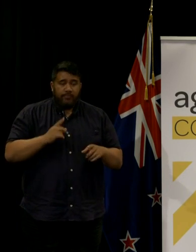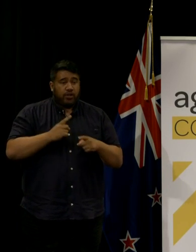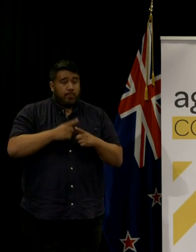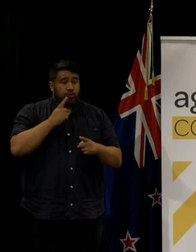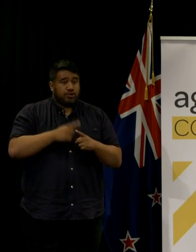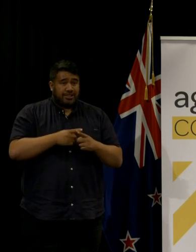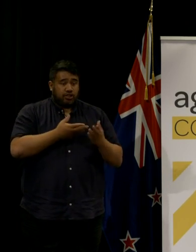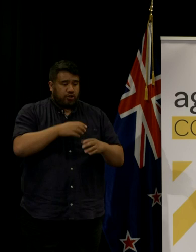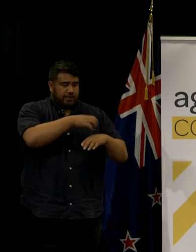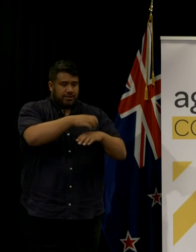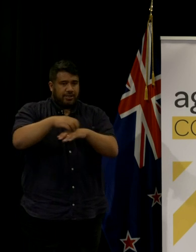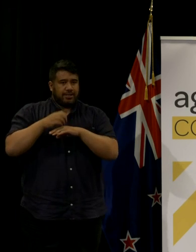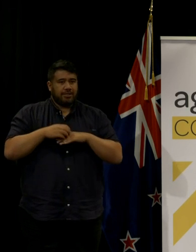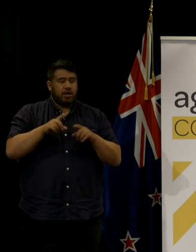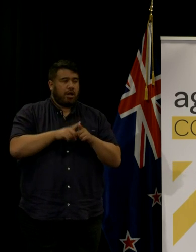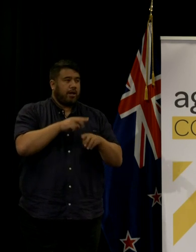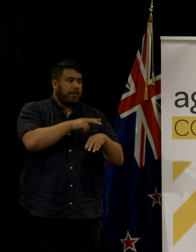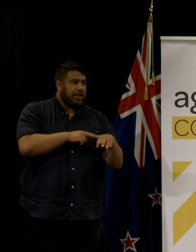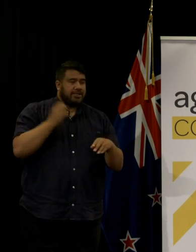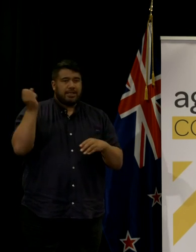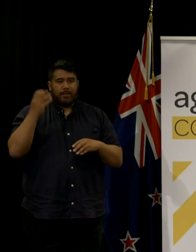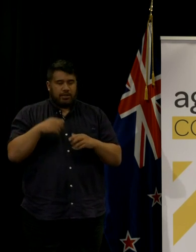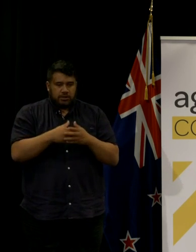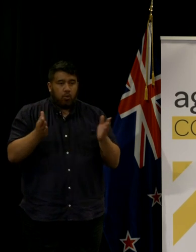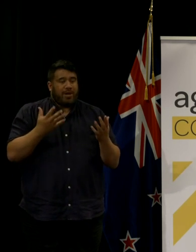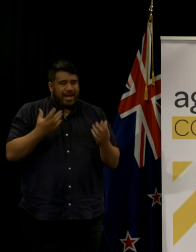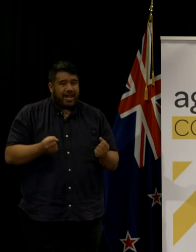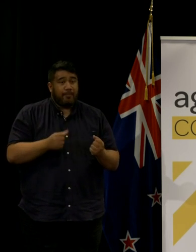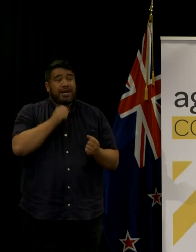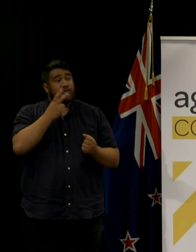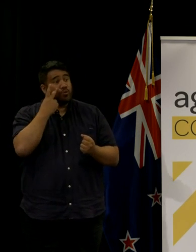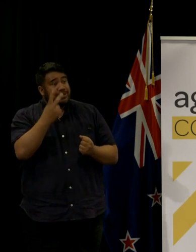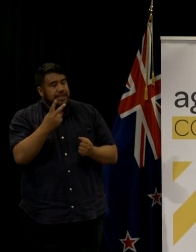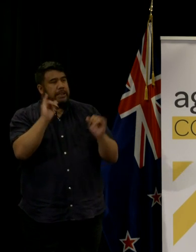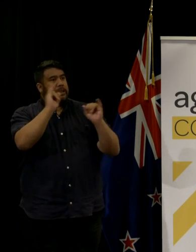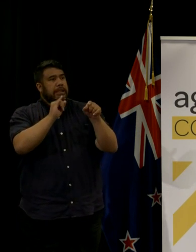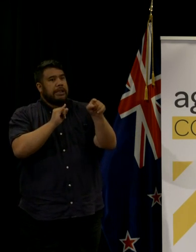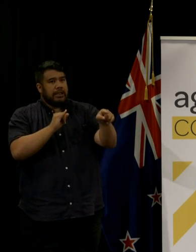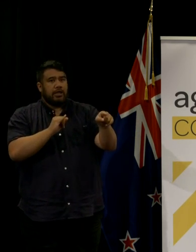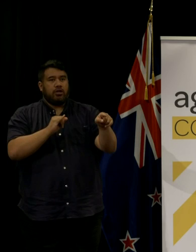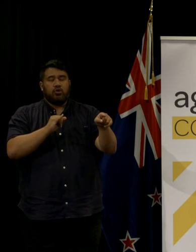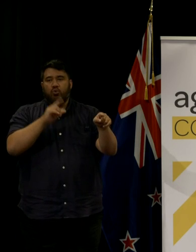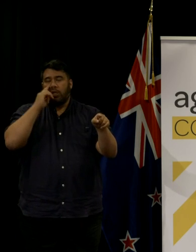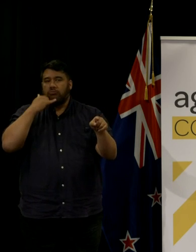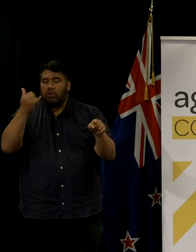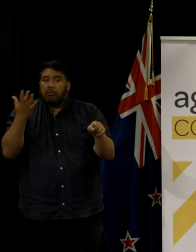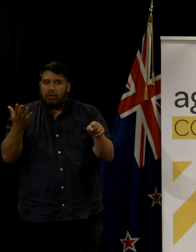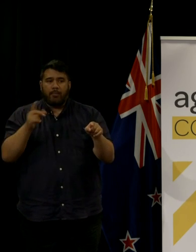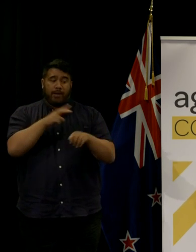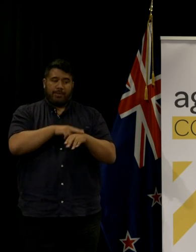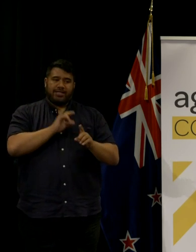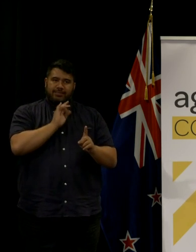emergency situation you dial 111, so we would hope not to see anything like that. But the police would then have the powers